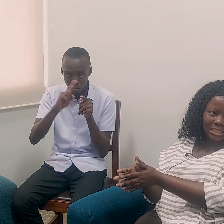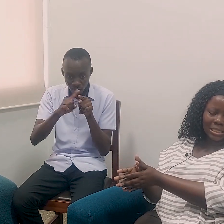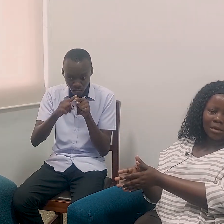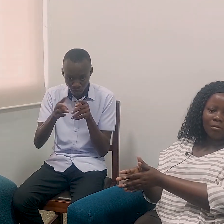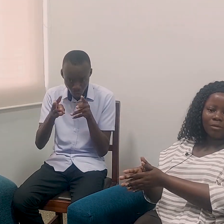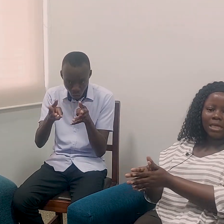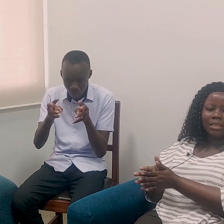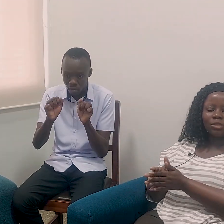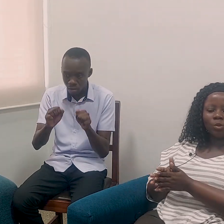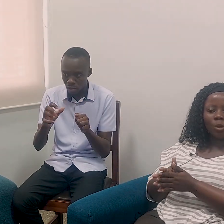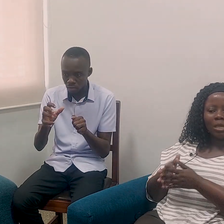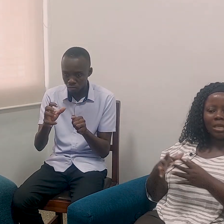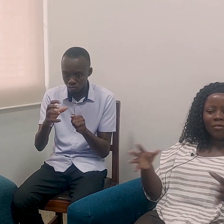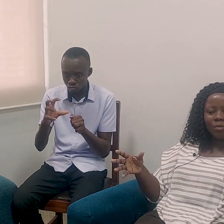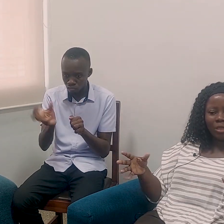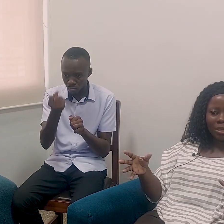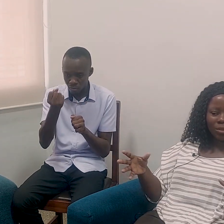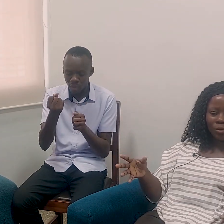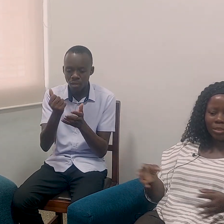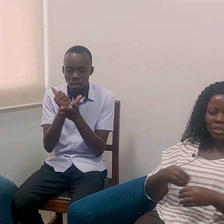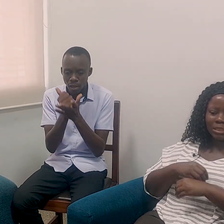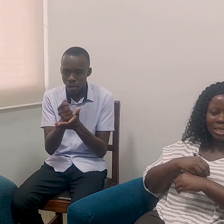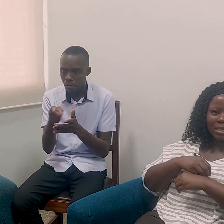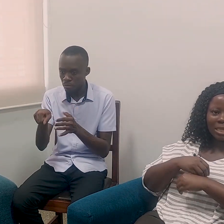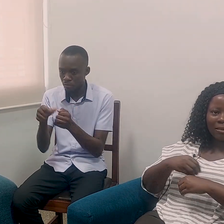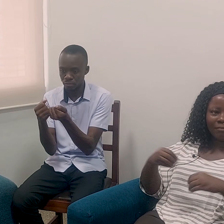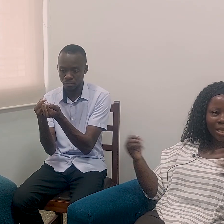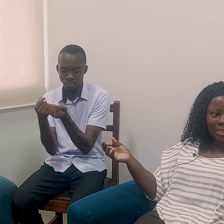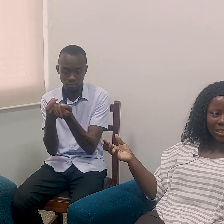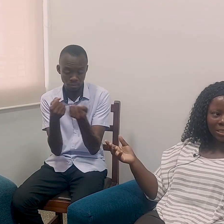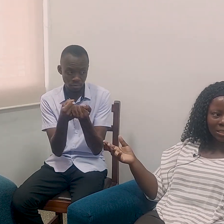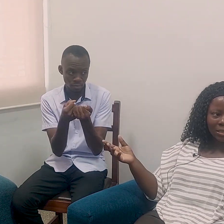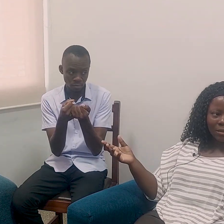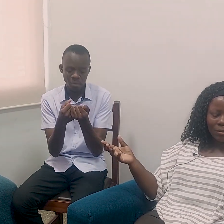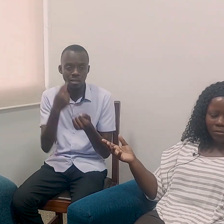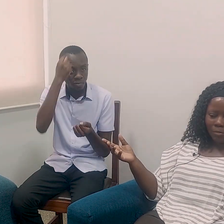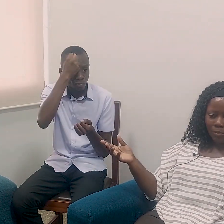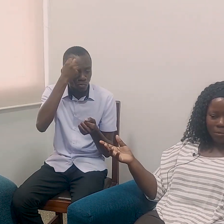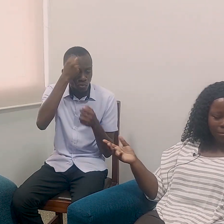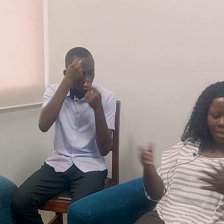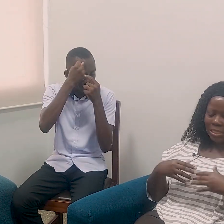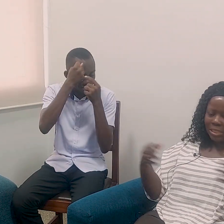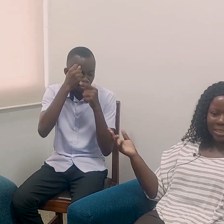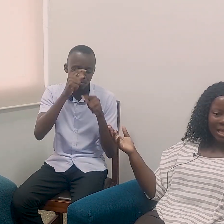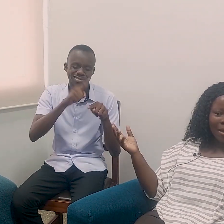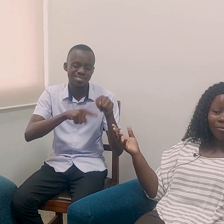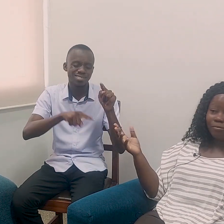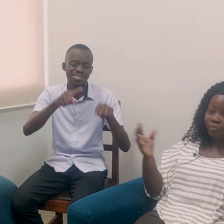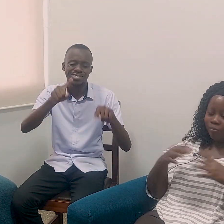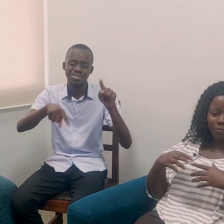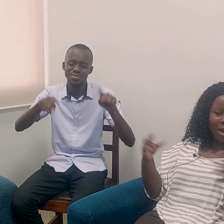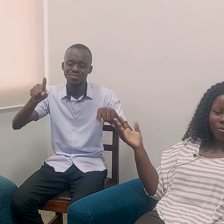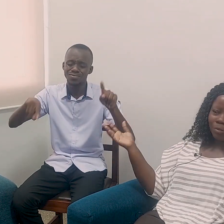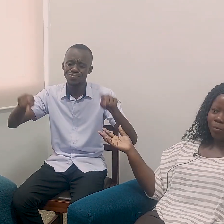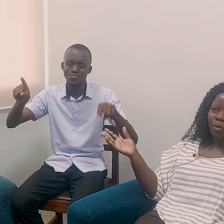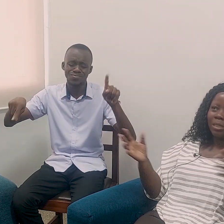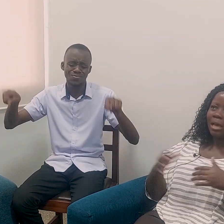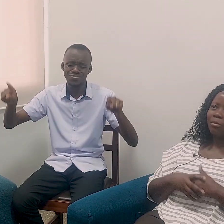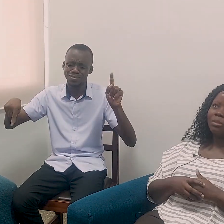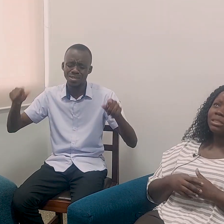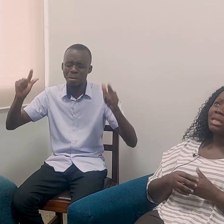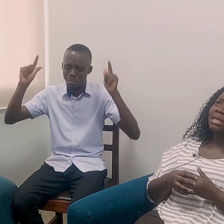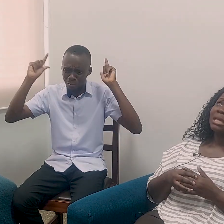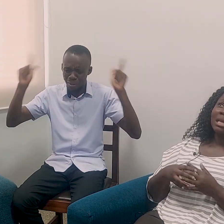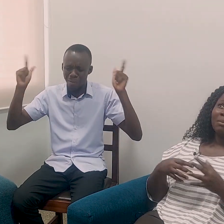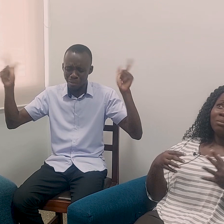engage, right? So even with the theories, they are divergent, basic. They are very broad. I